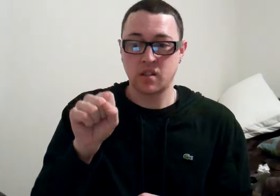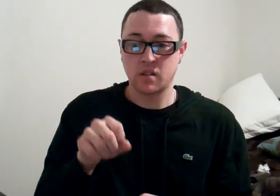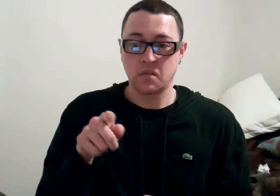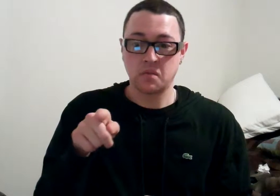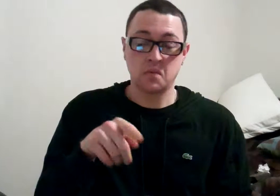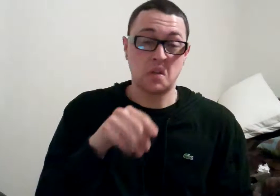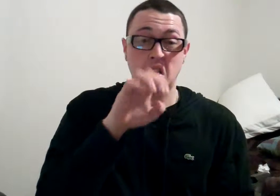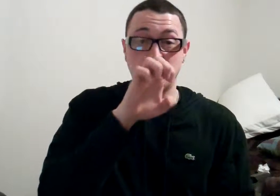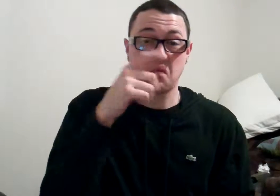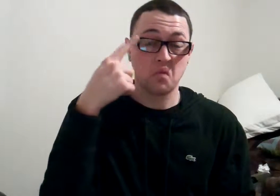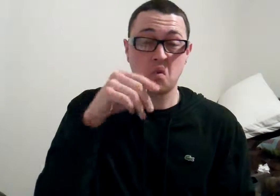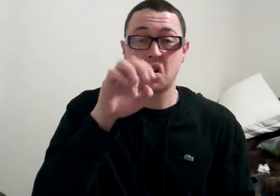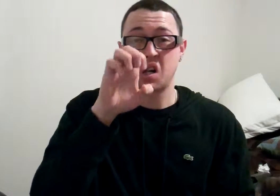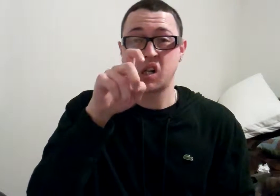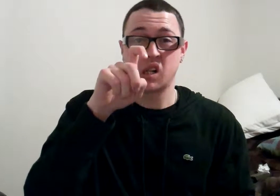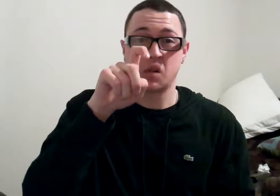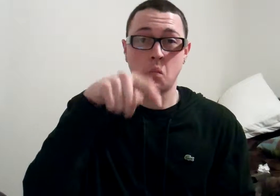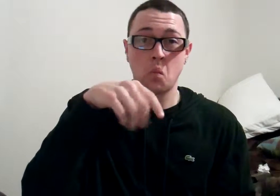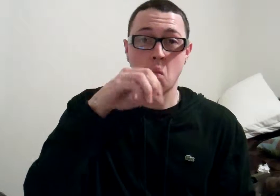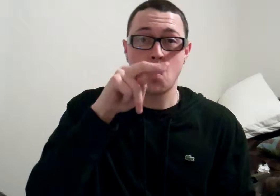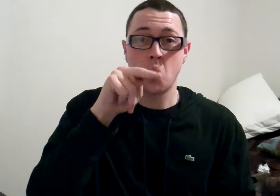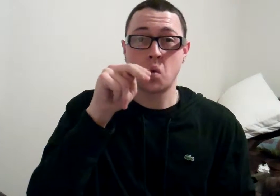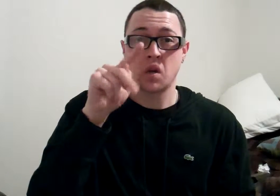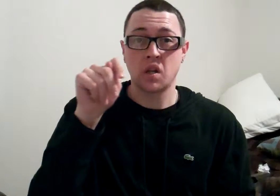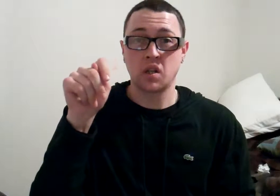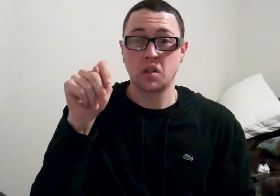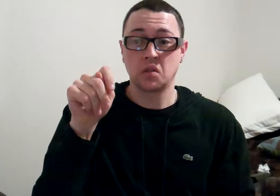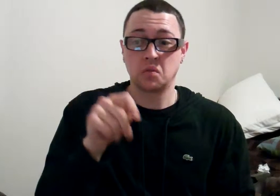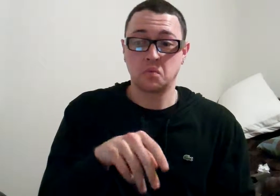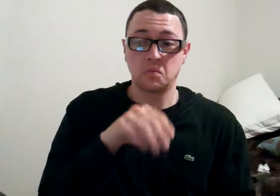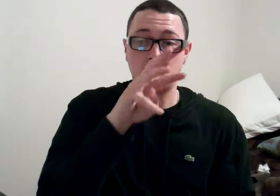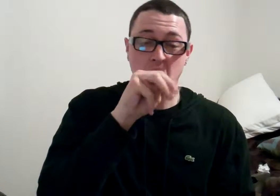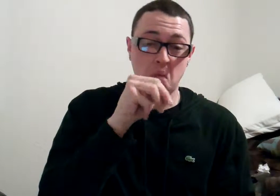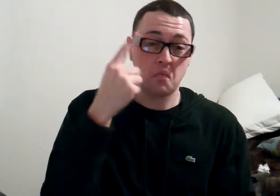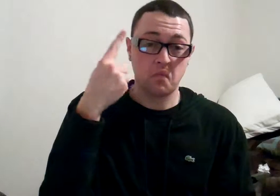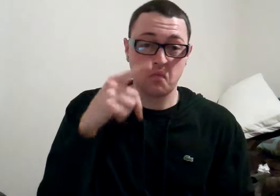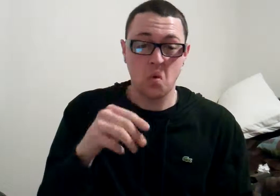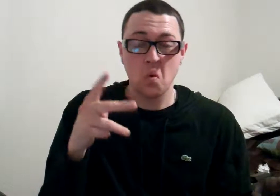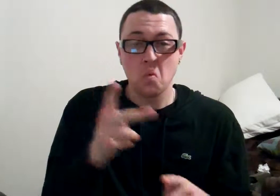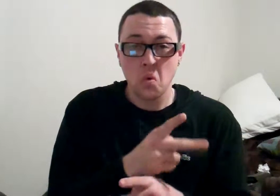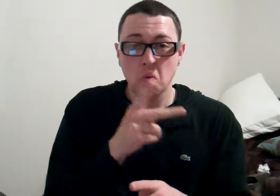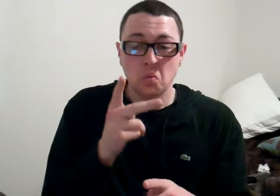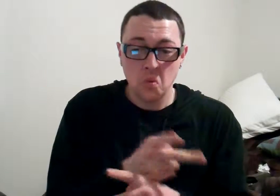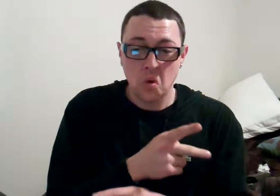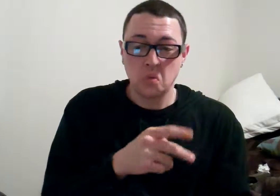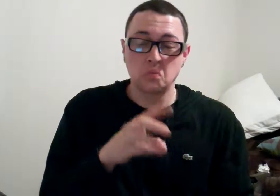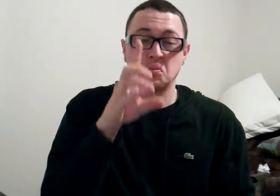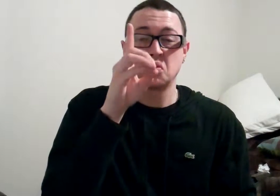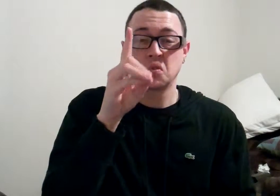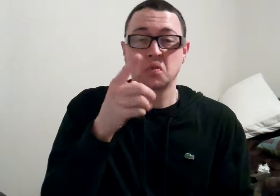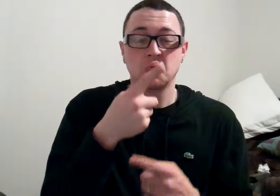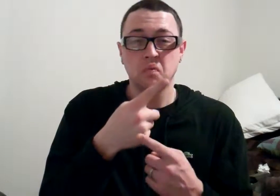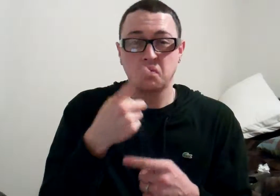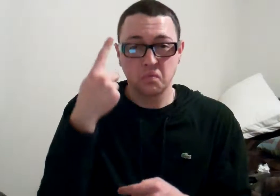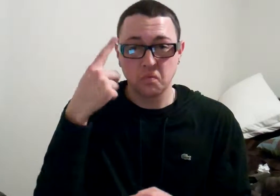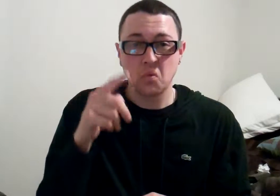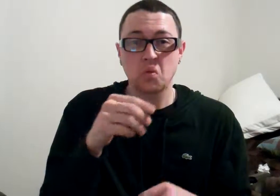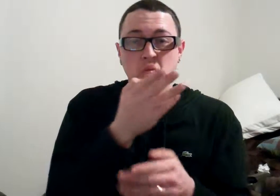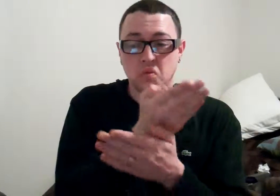multiply, D for divide, add, A for add, and S for subtract. So